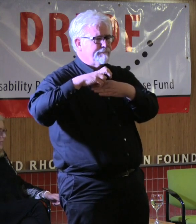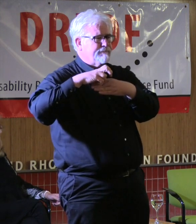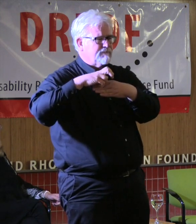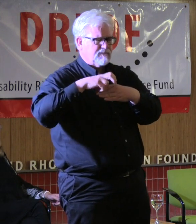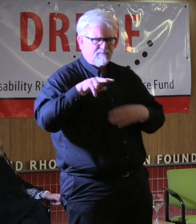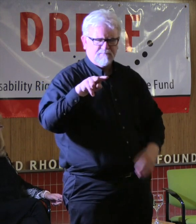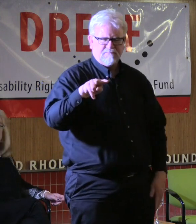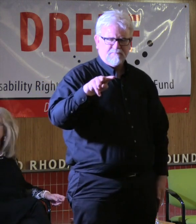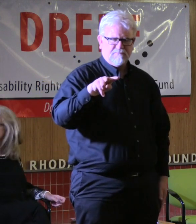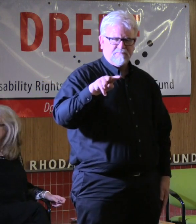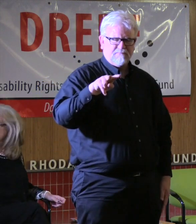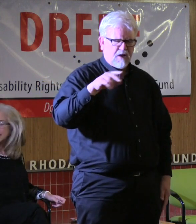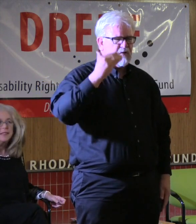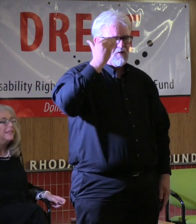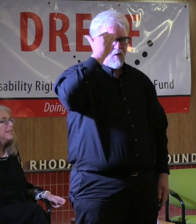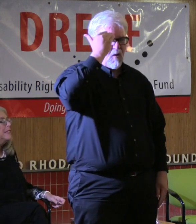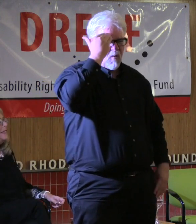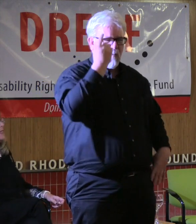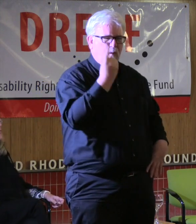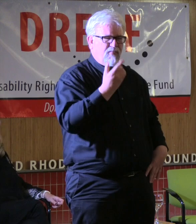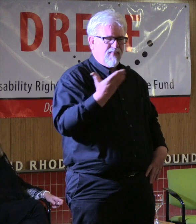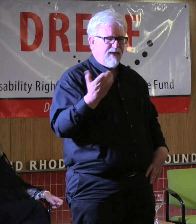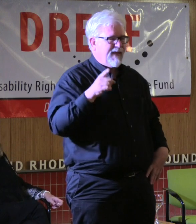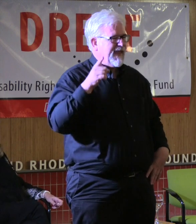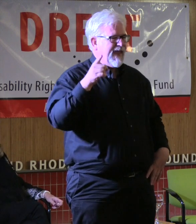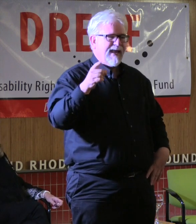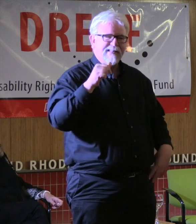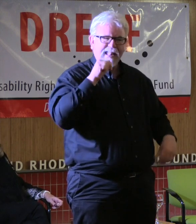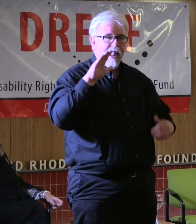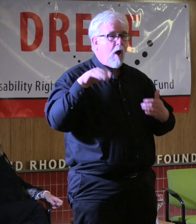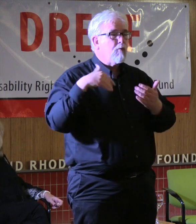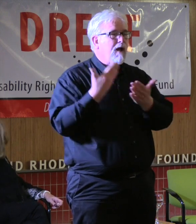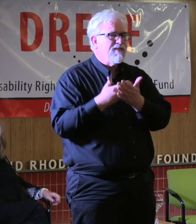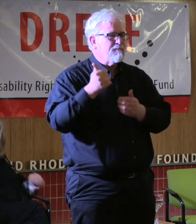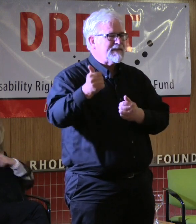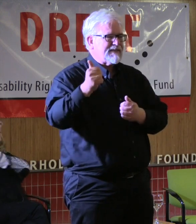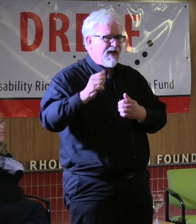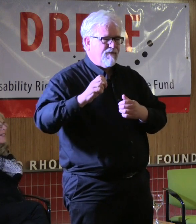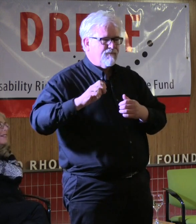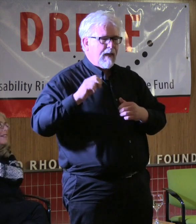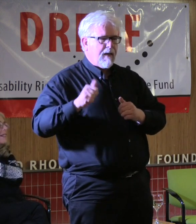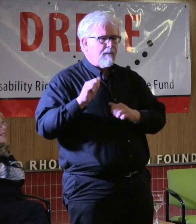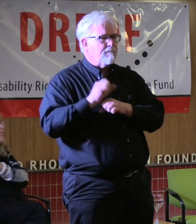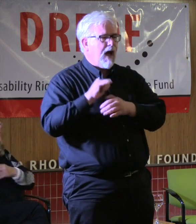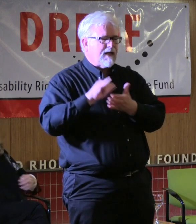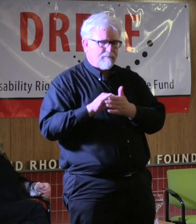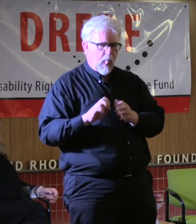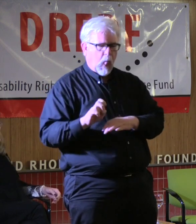you can be sure of one thing: it didn't get there by itself.